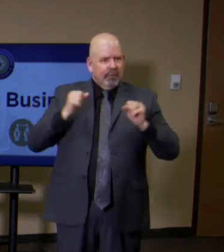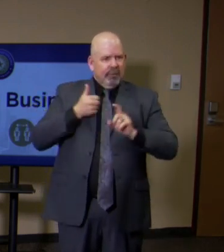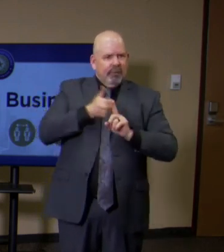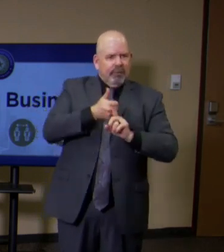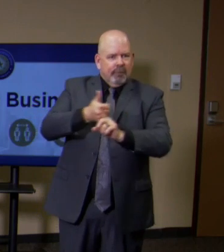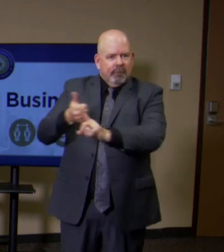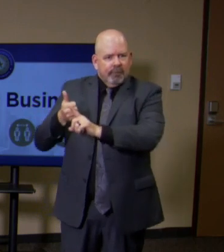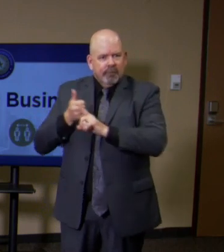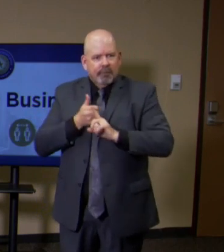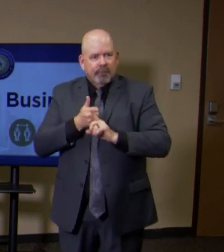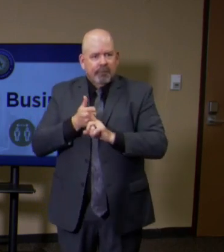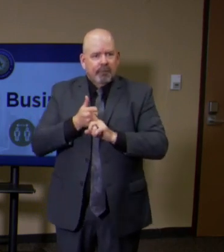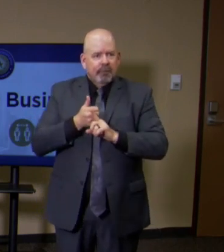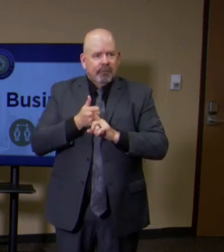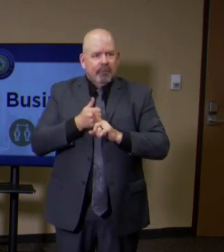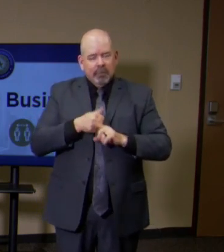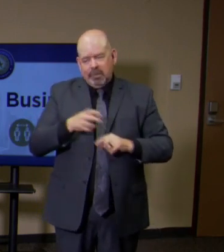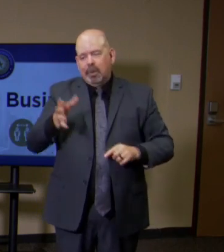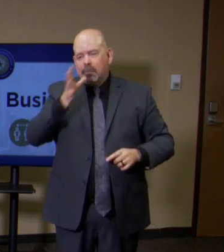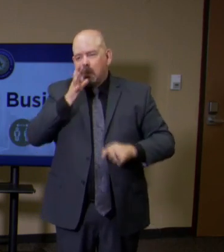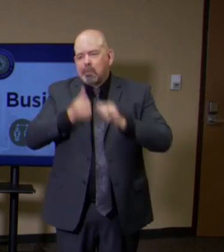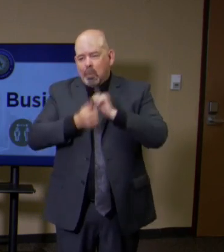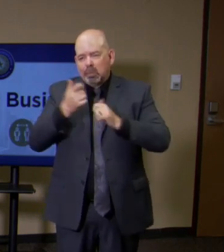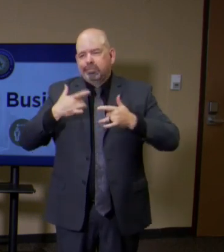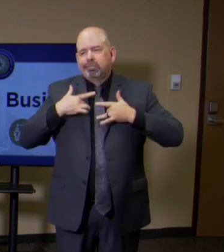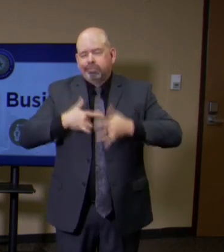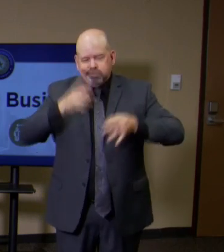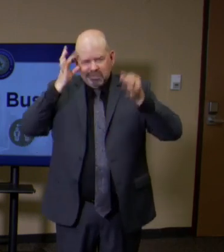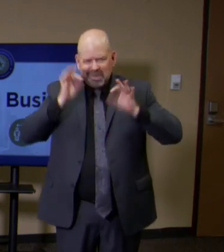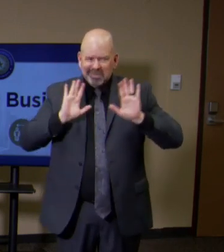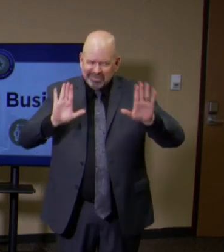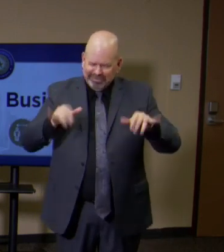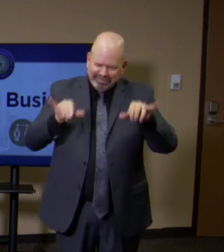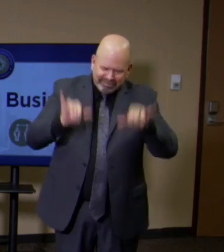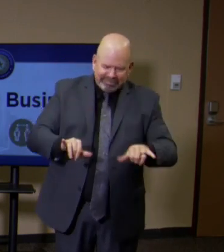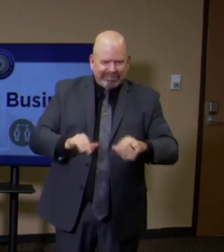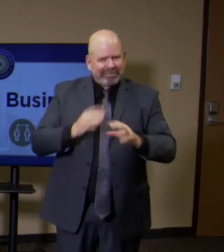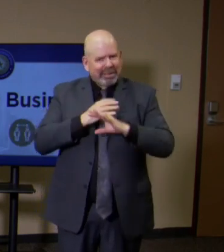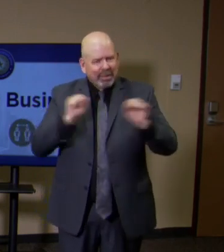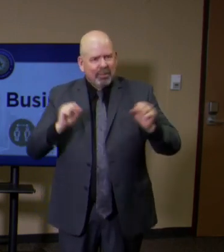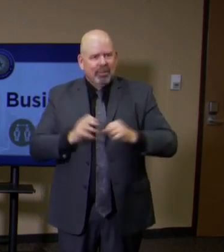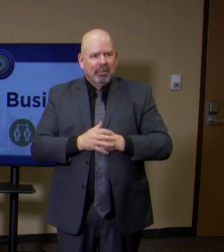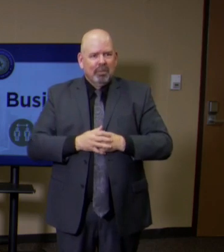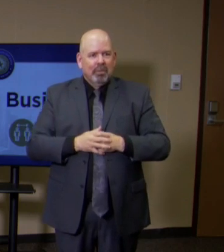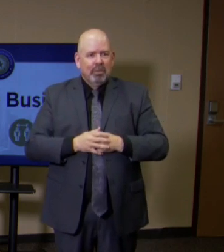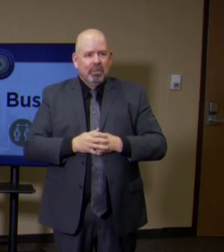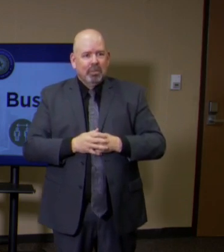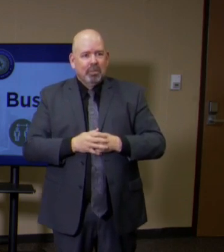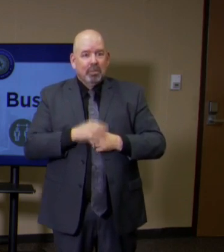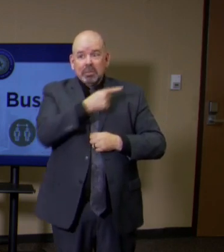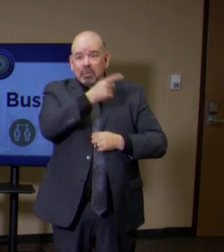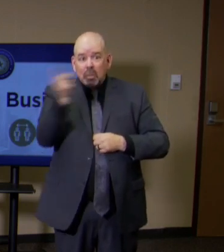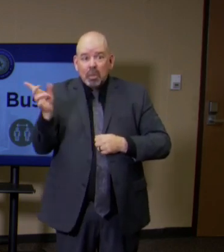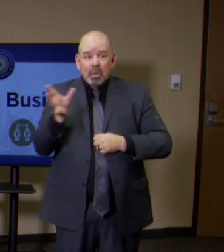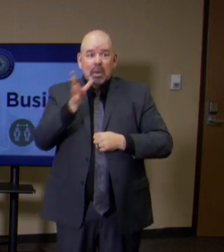So if you are the matriarch or the decision maker in your family, please